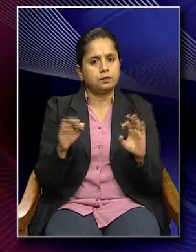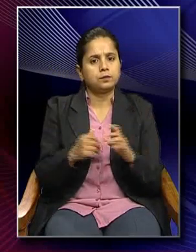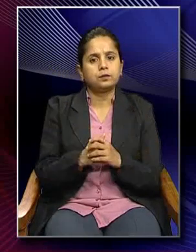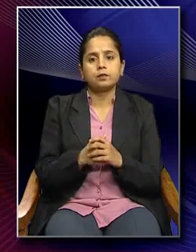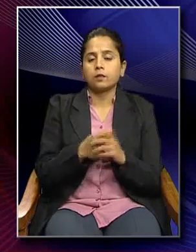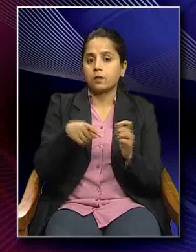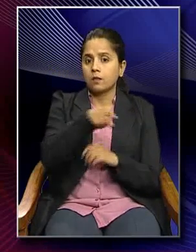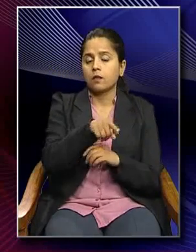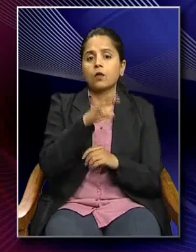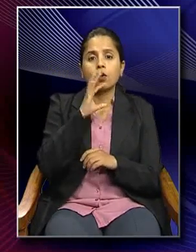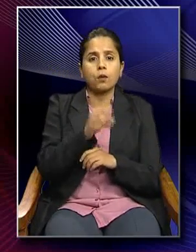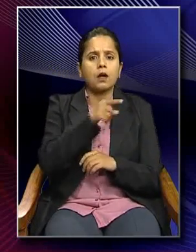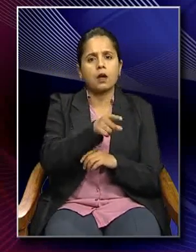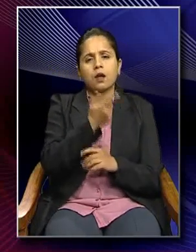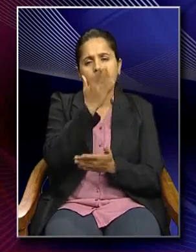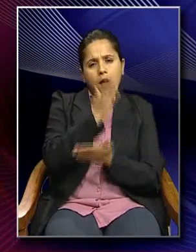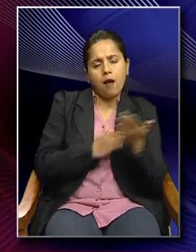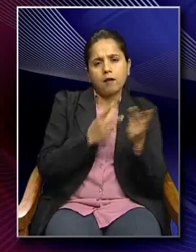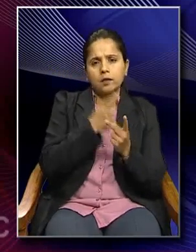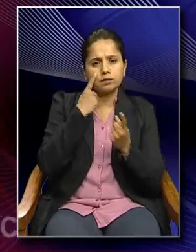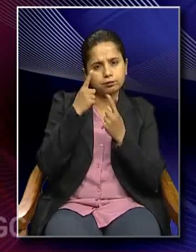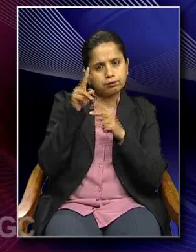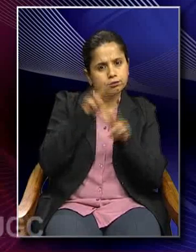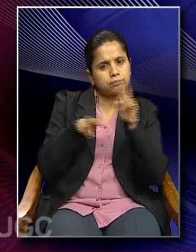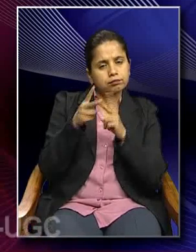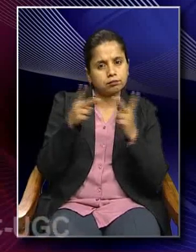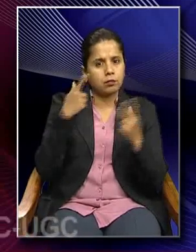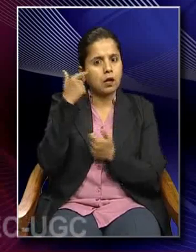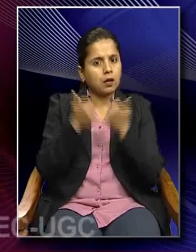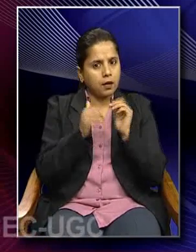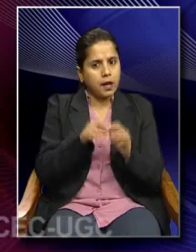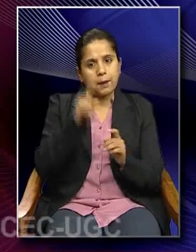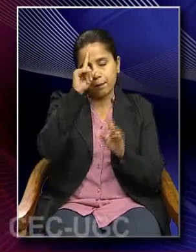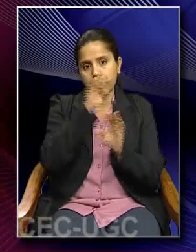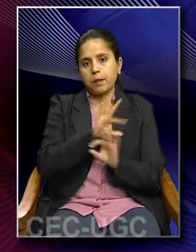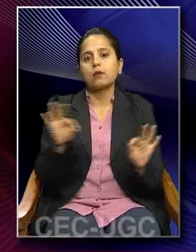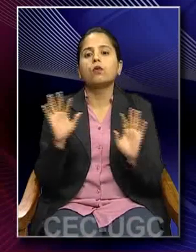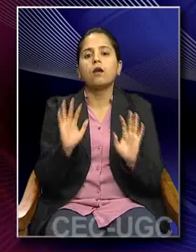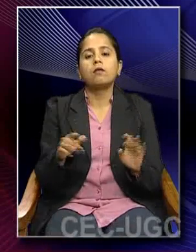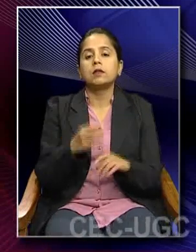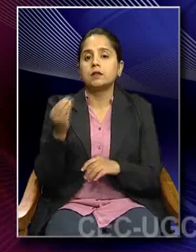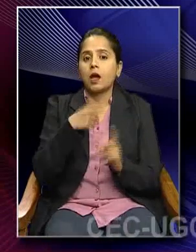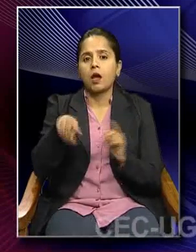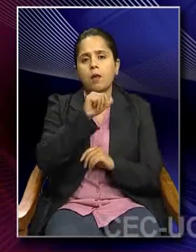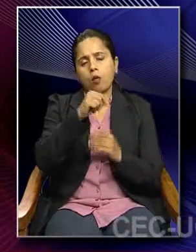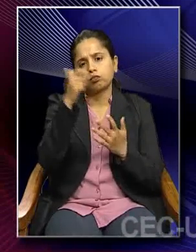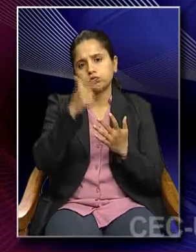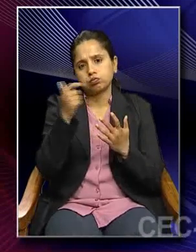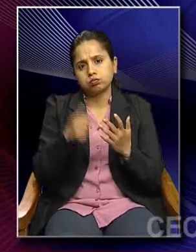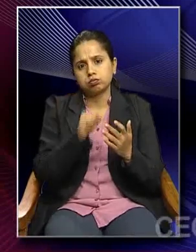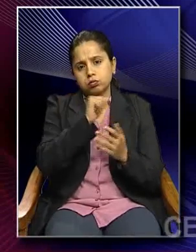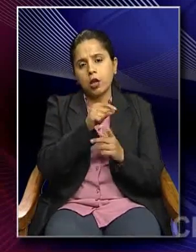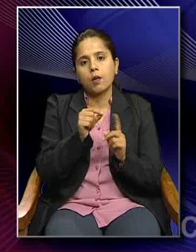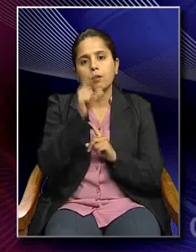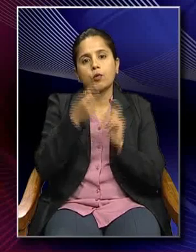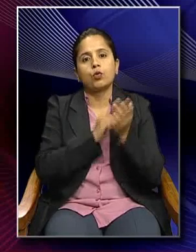It is in fact impartial spectator and peaceful. So these are some of the characteristics of